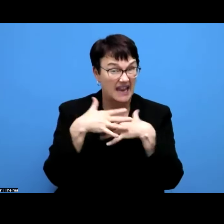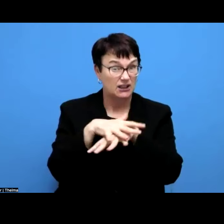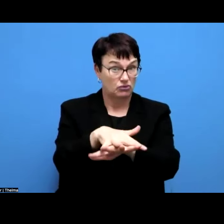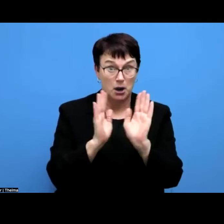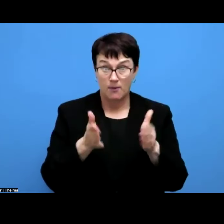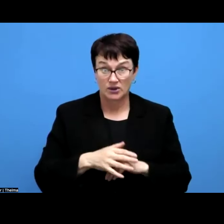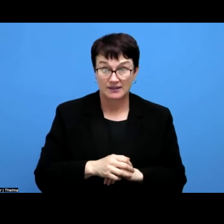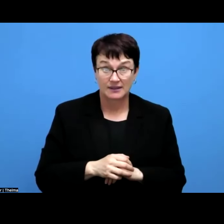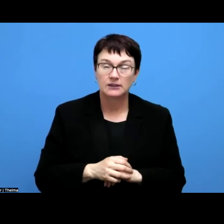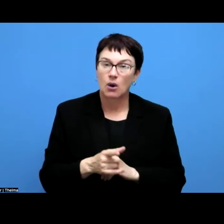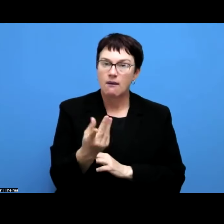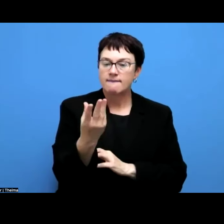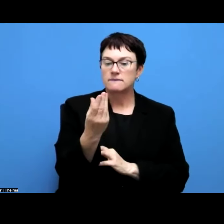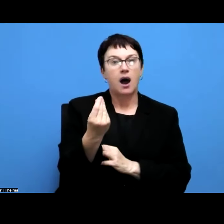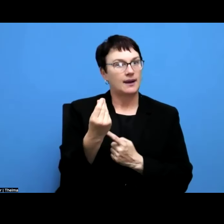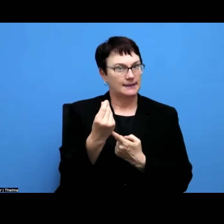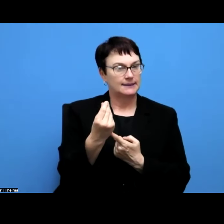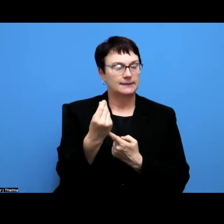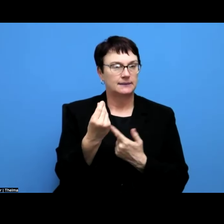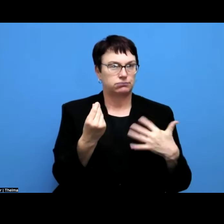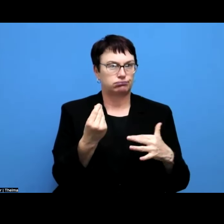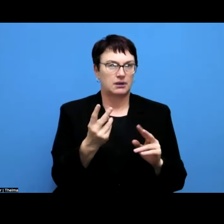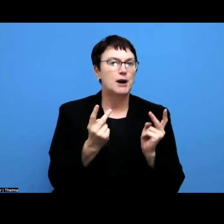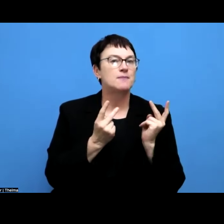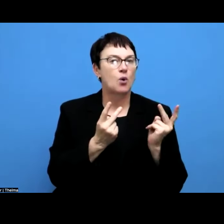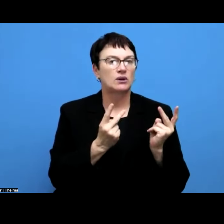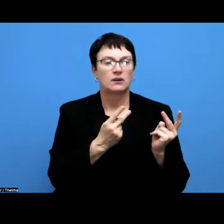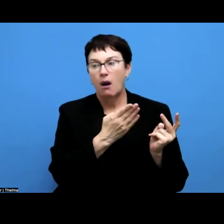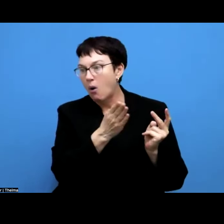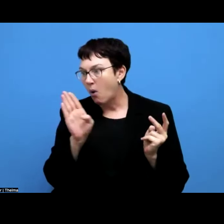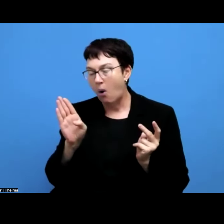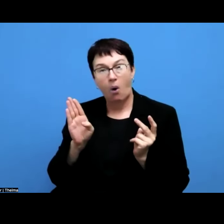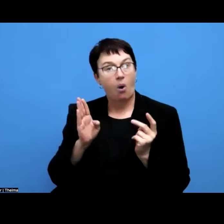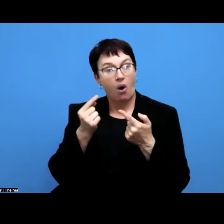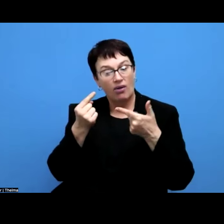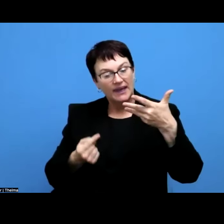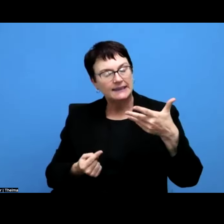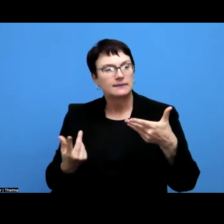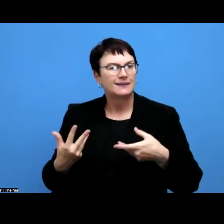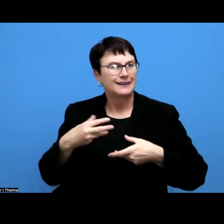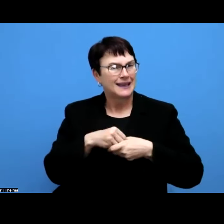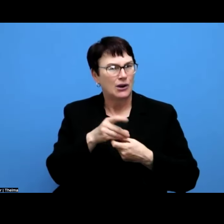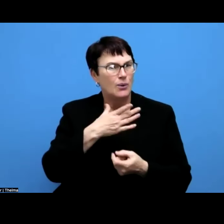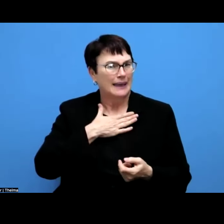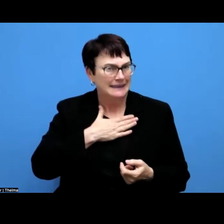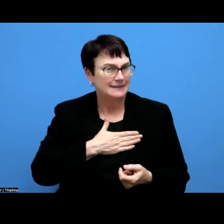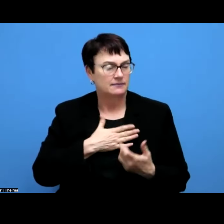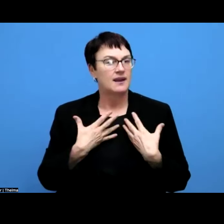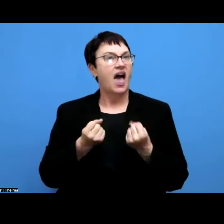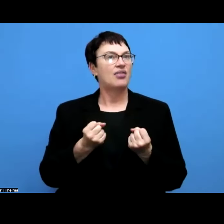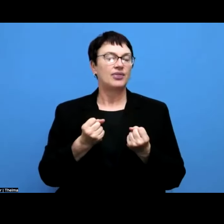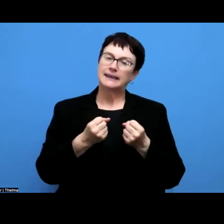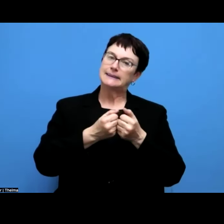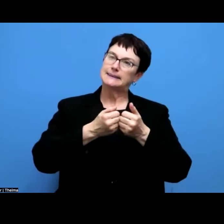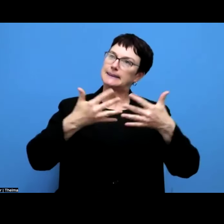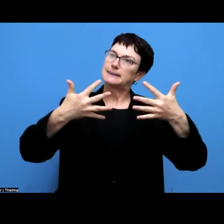work because financing underpins everything else that's needed for an inclusive health system. This work stream